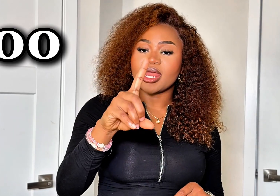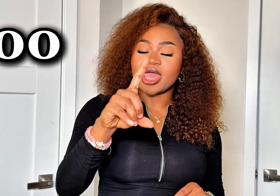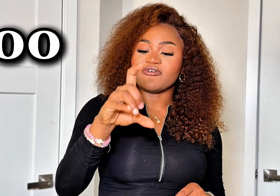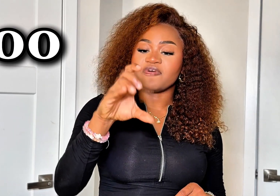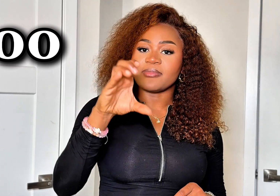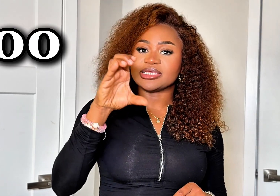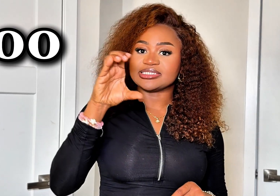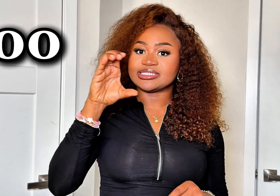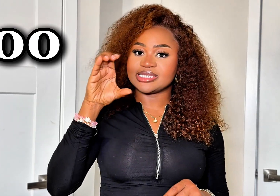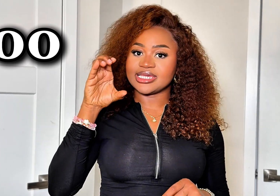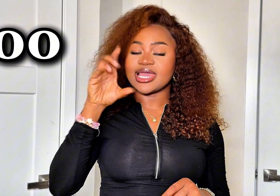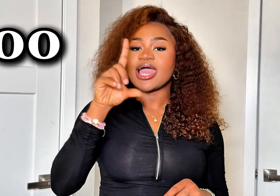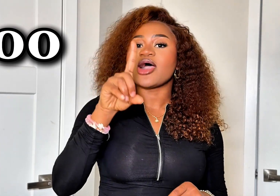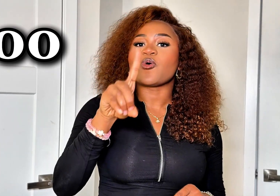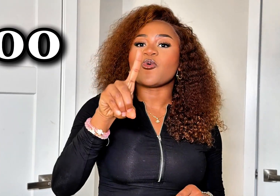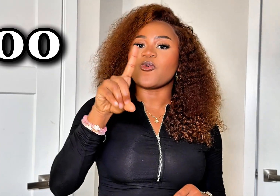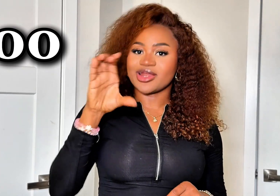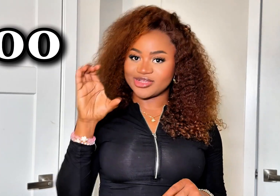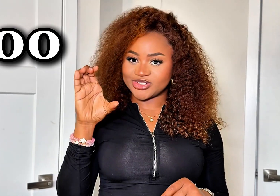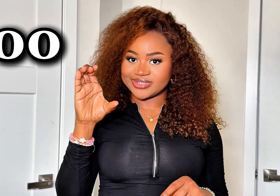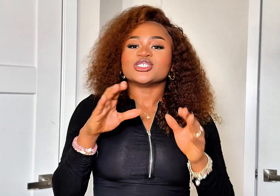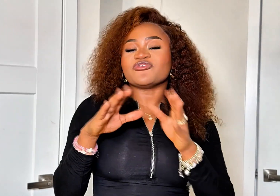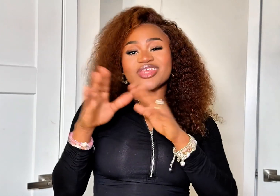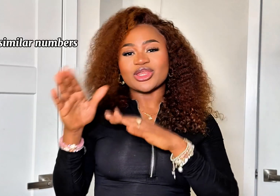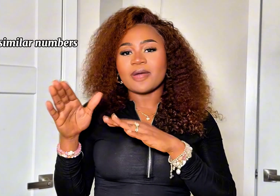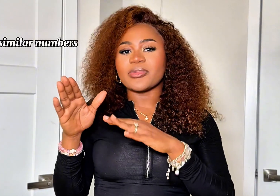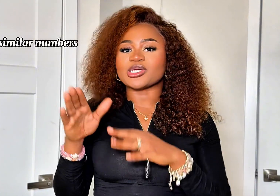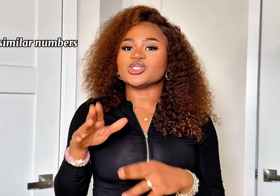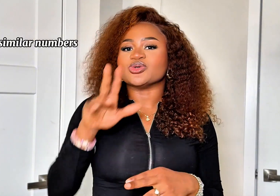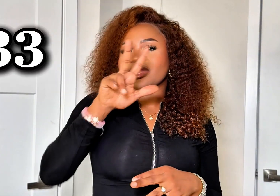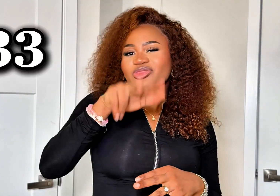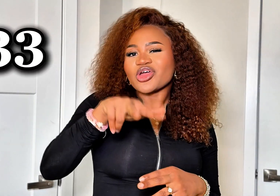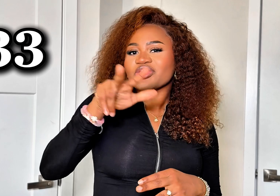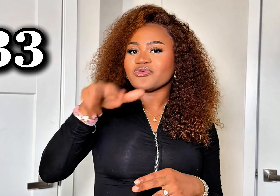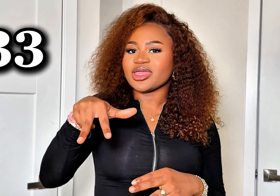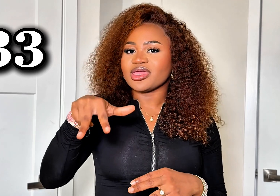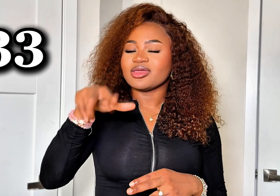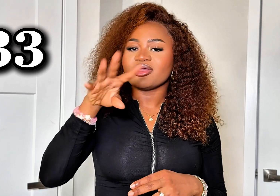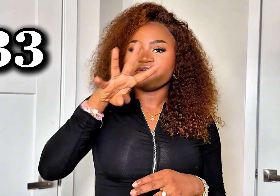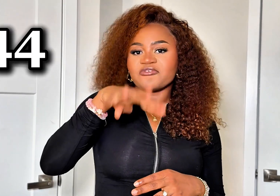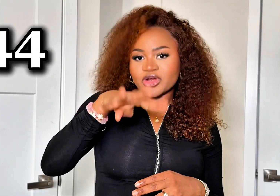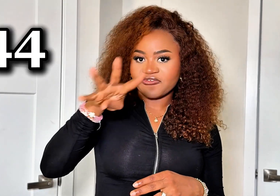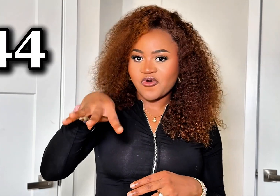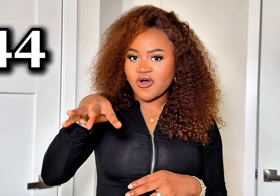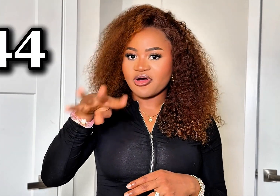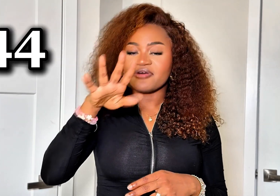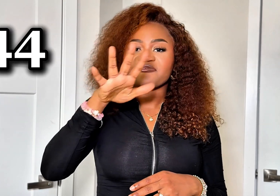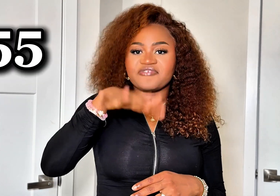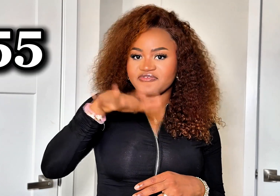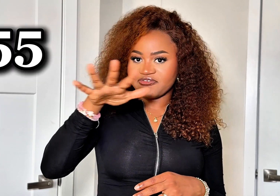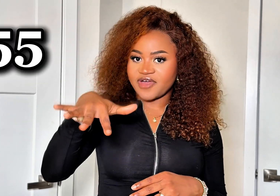and you form a C. 100. So for the numbers, you do like 33, 44,